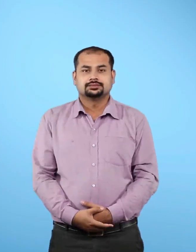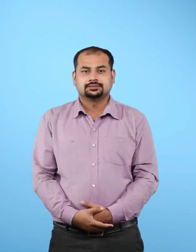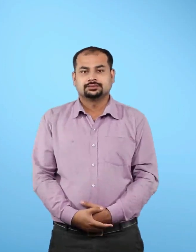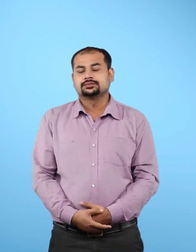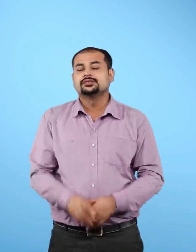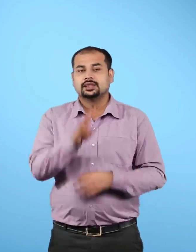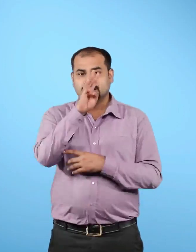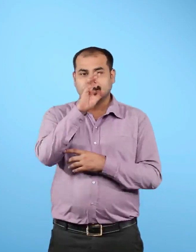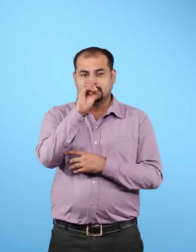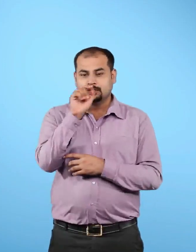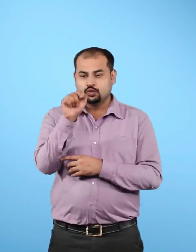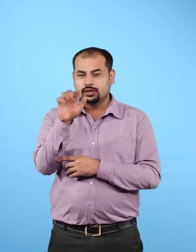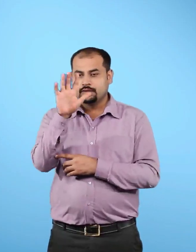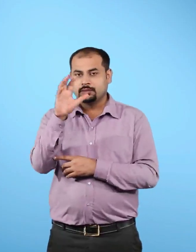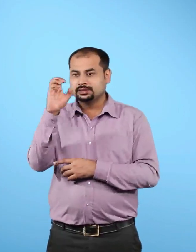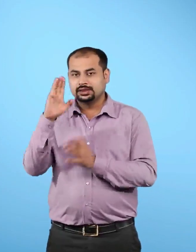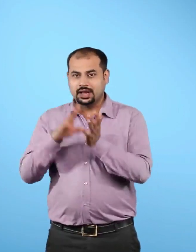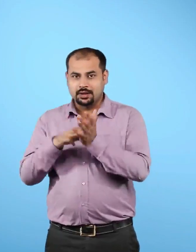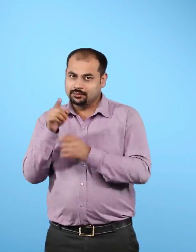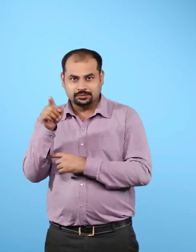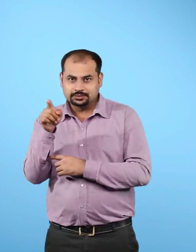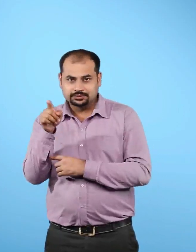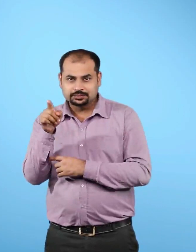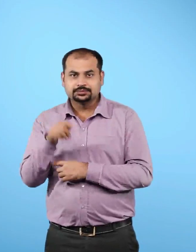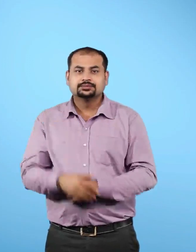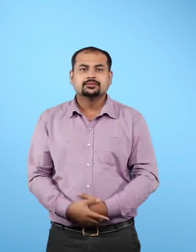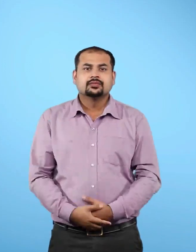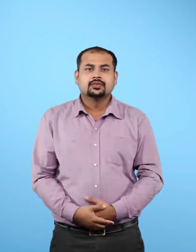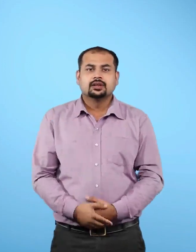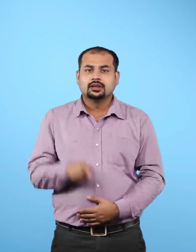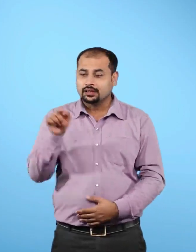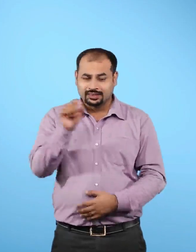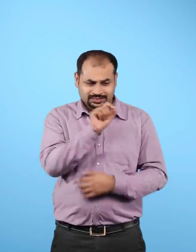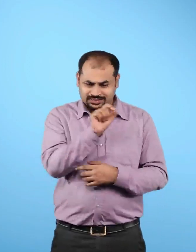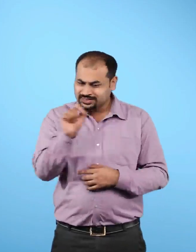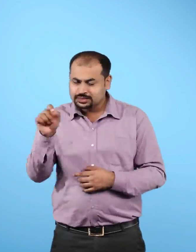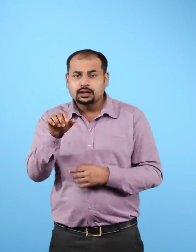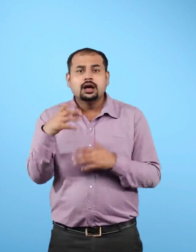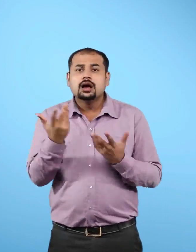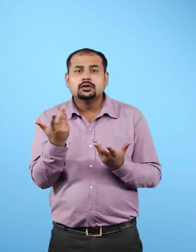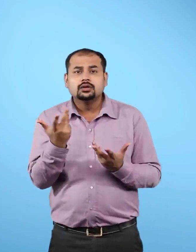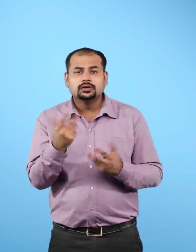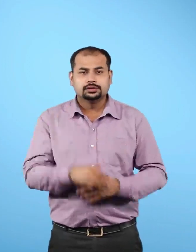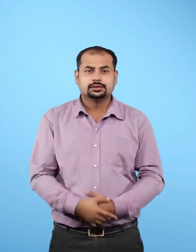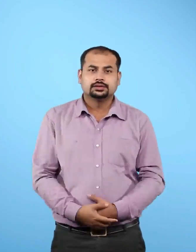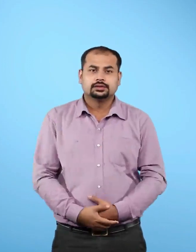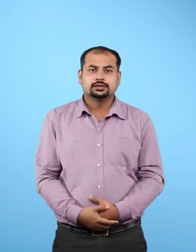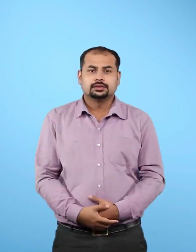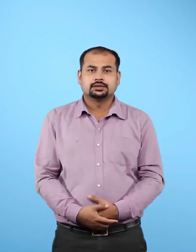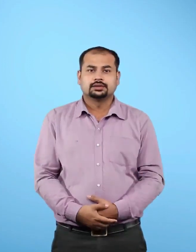So, 30.5 centimeters is the same as dash centimeters